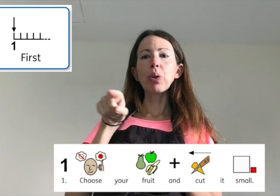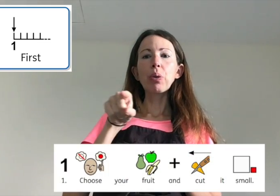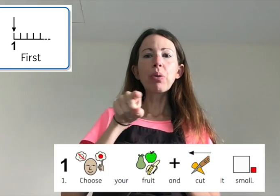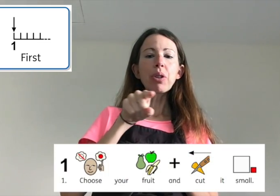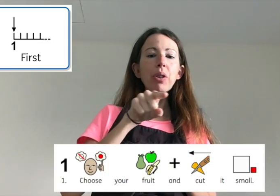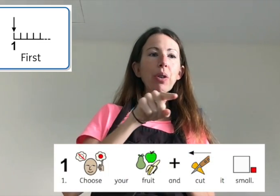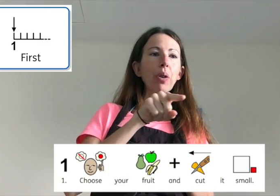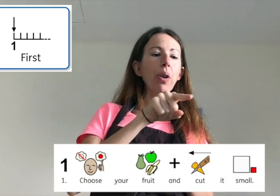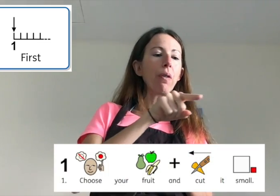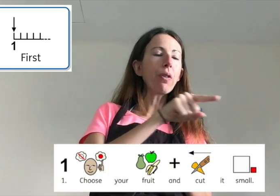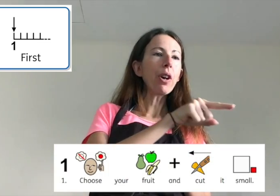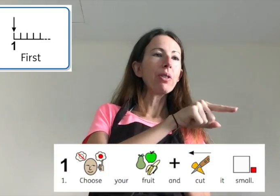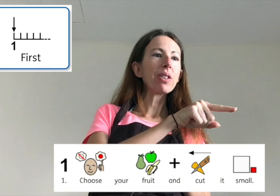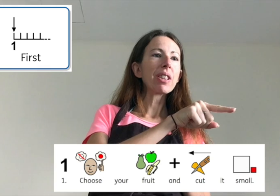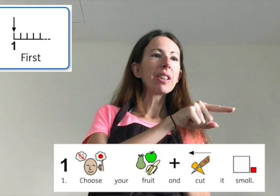choose your fruit.